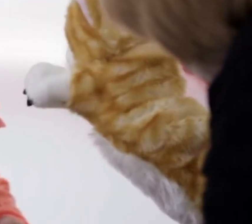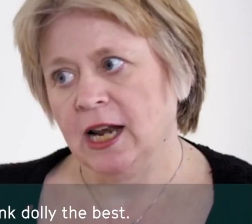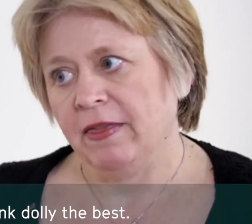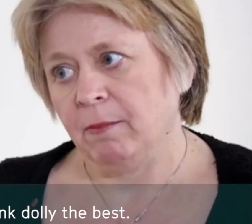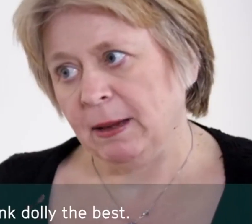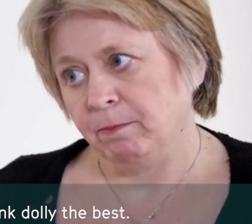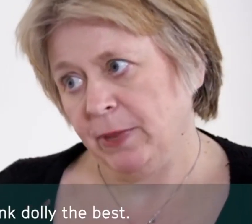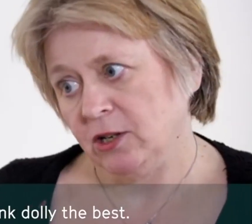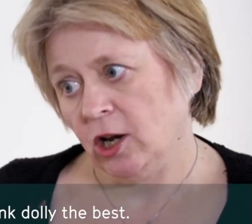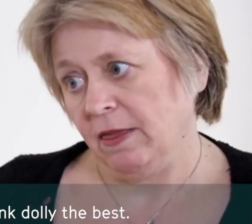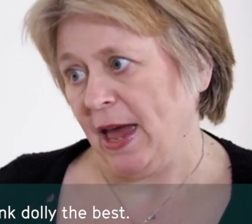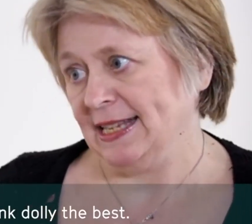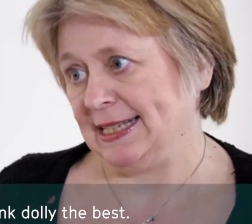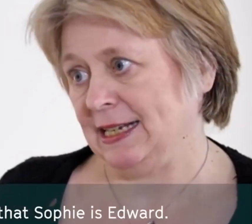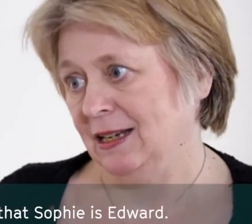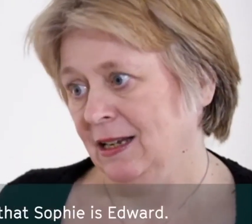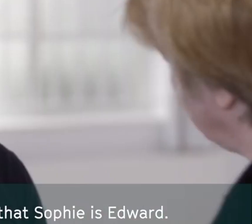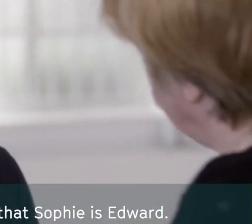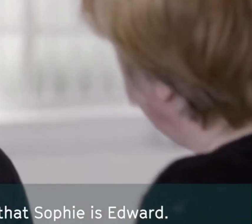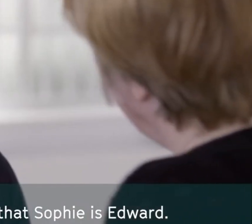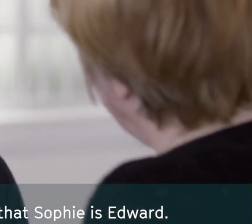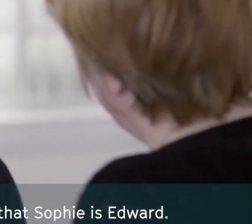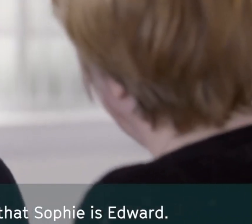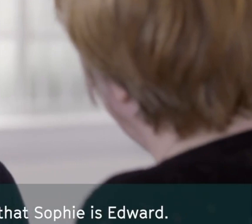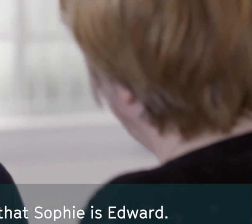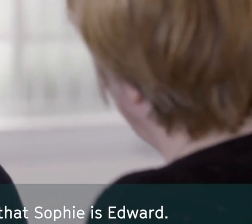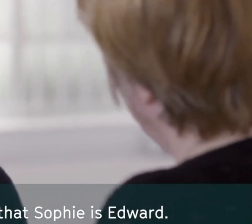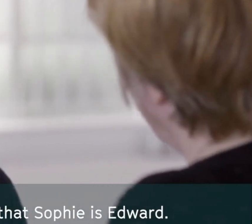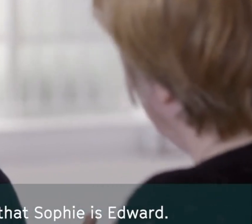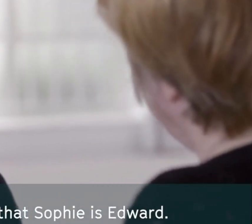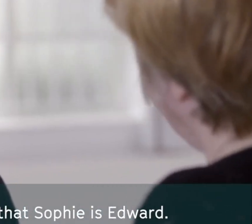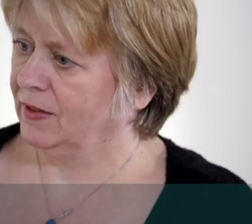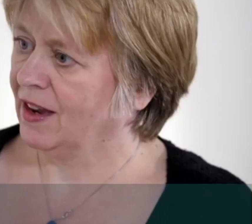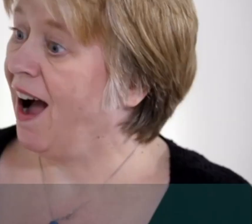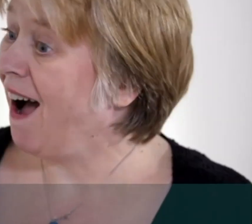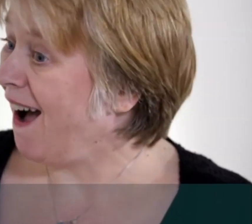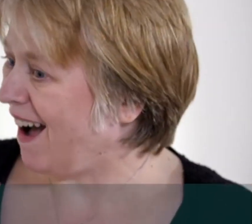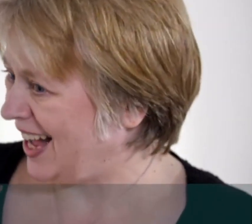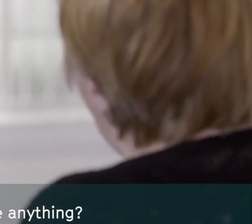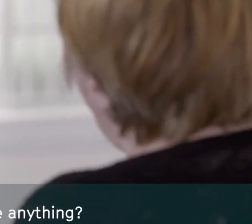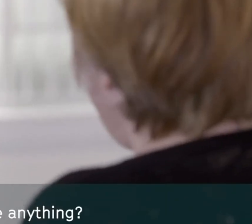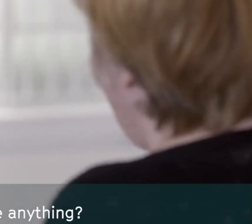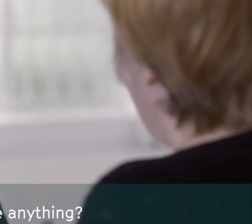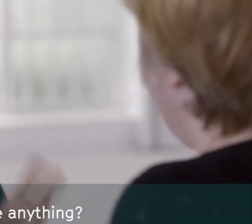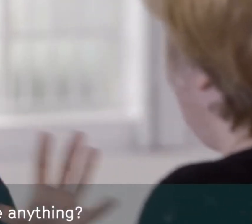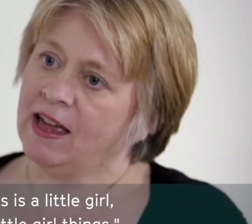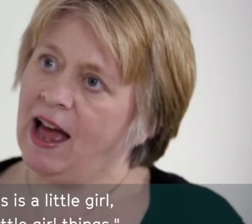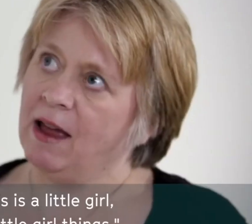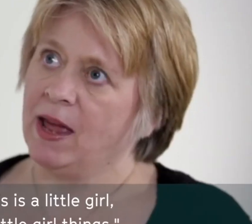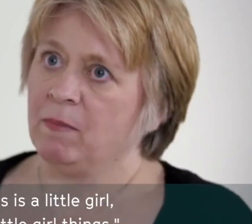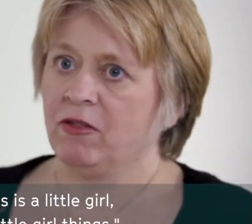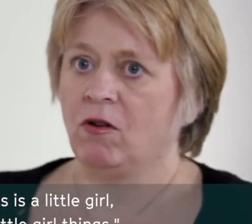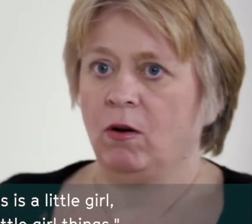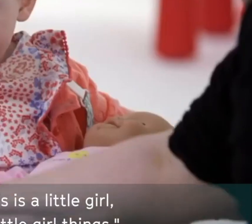I think she liked that pink dolly the best. If I were to tell you actually that Sophie is Edward, does that change anything?